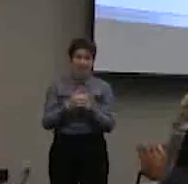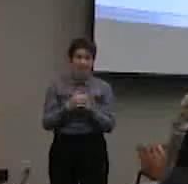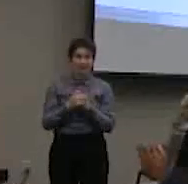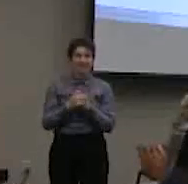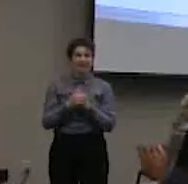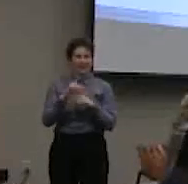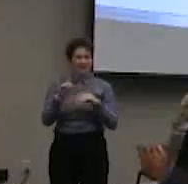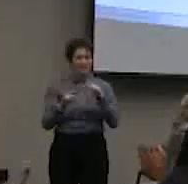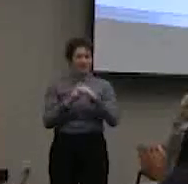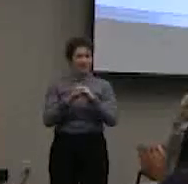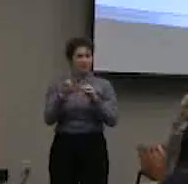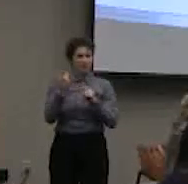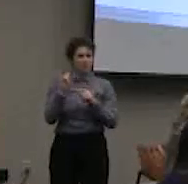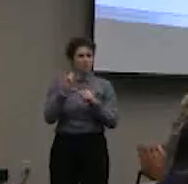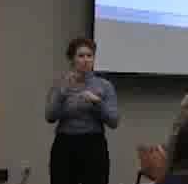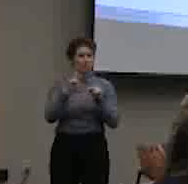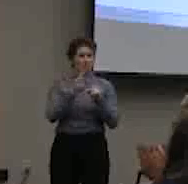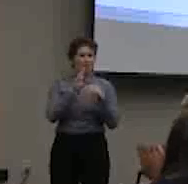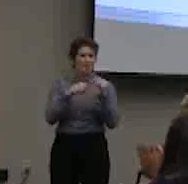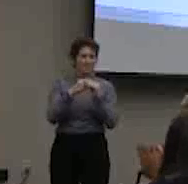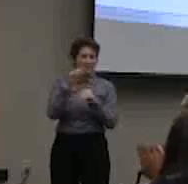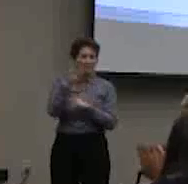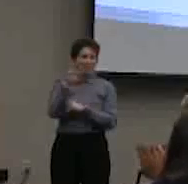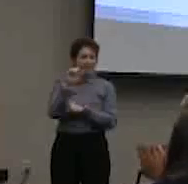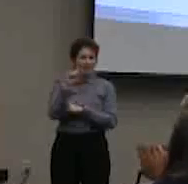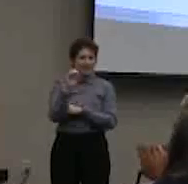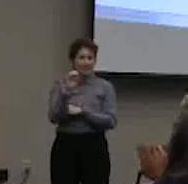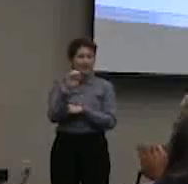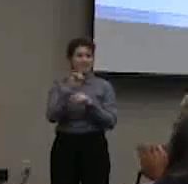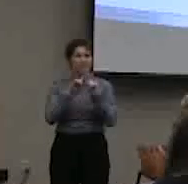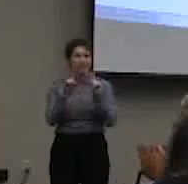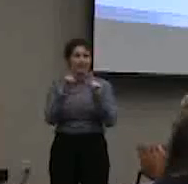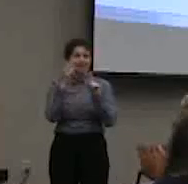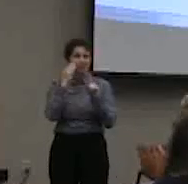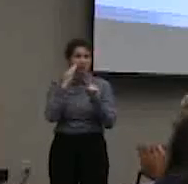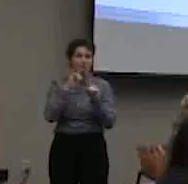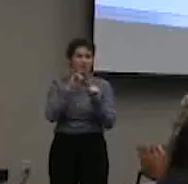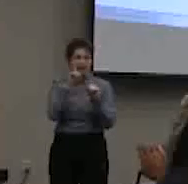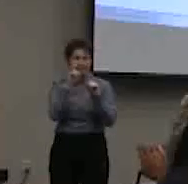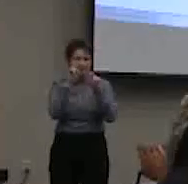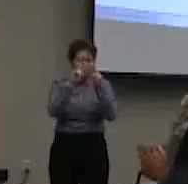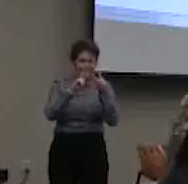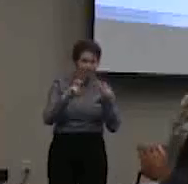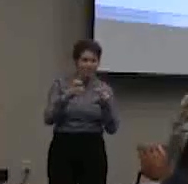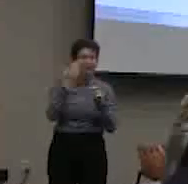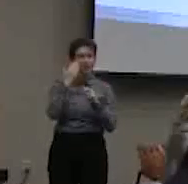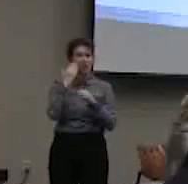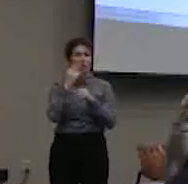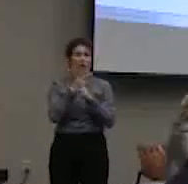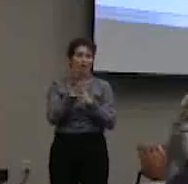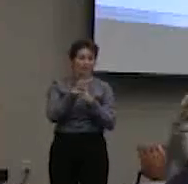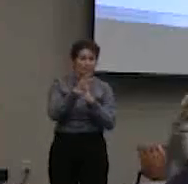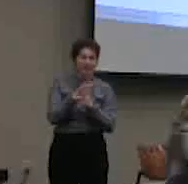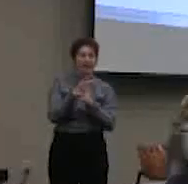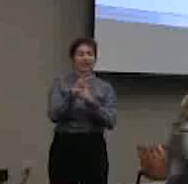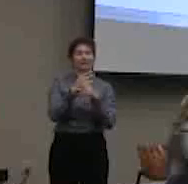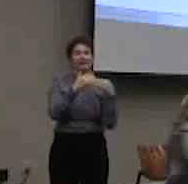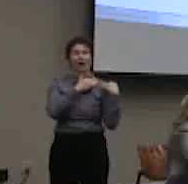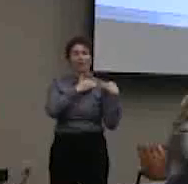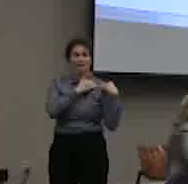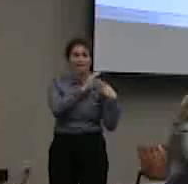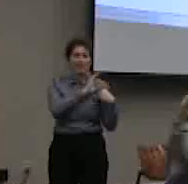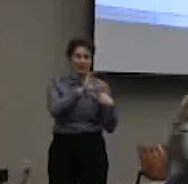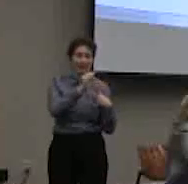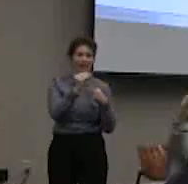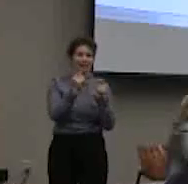to BESSIE, but it's a bit of a game of semantics. We think about oversight and accountability and governance. I think that what we're looking at